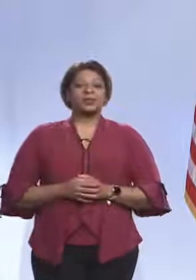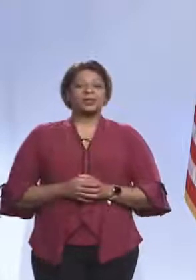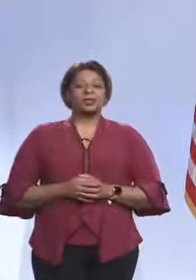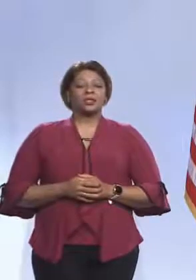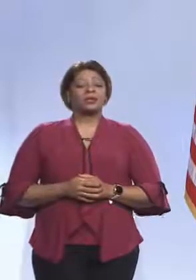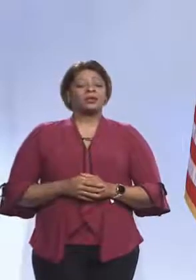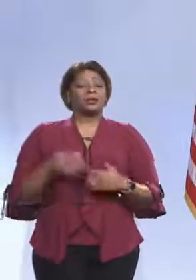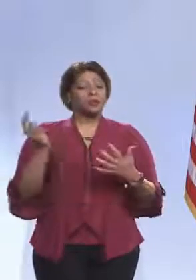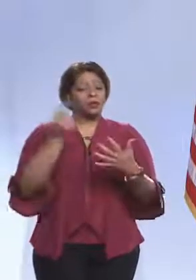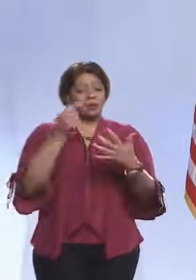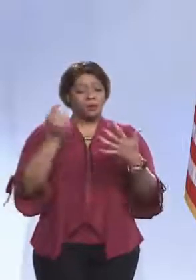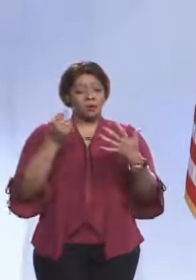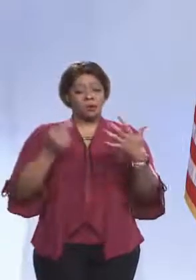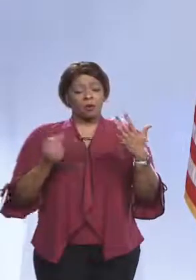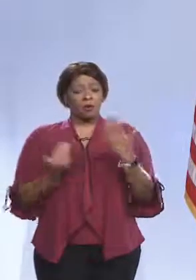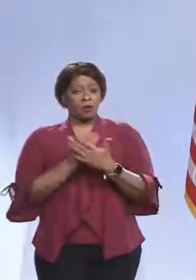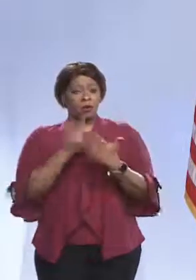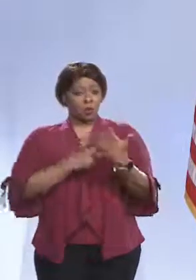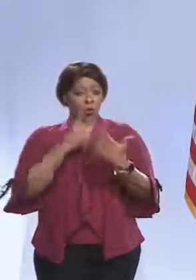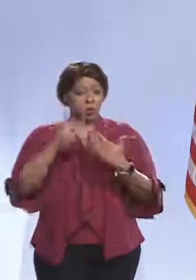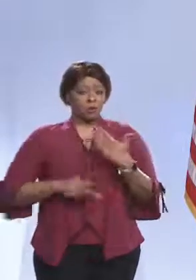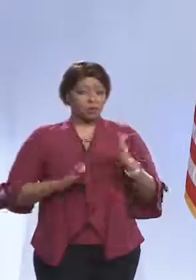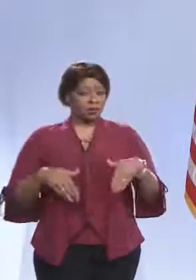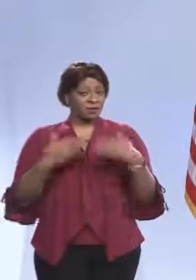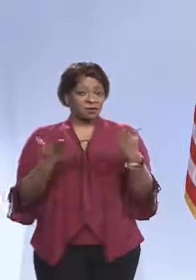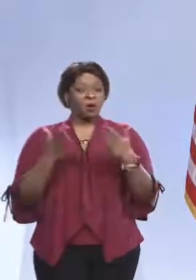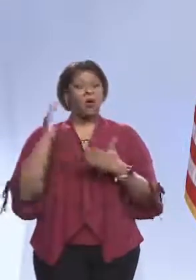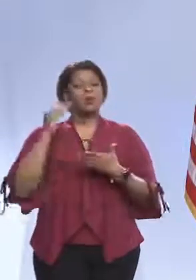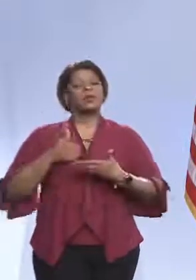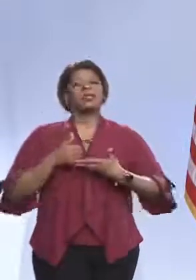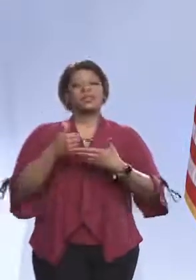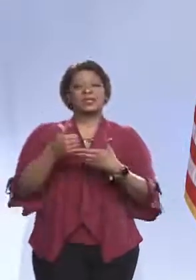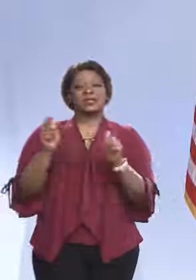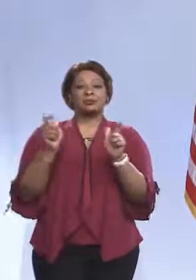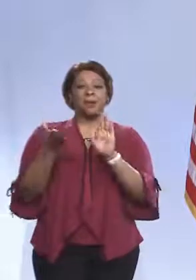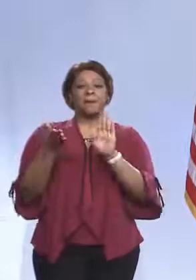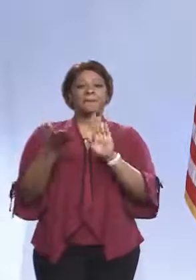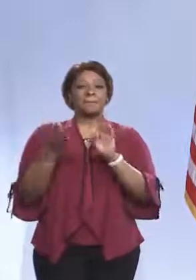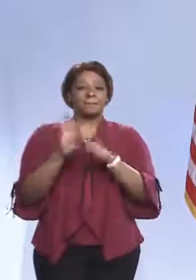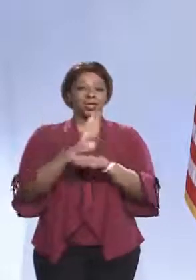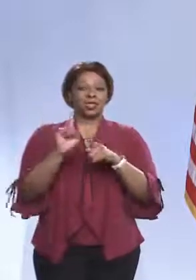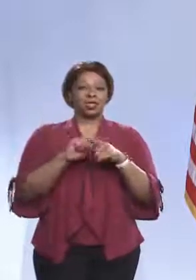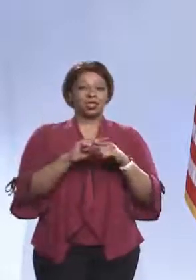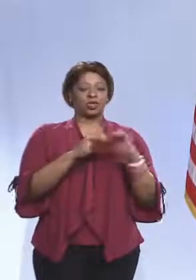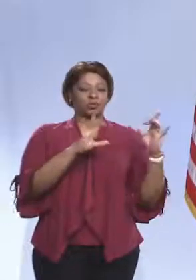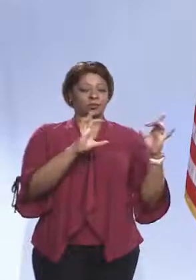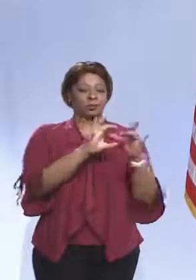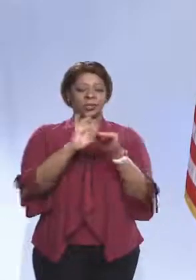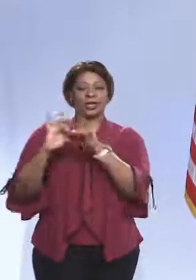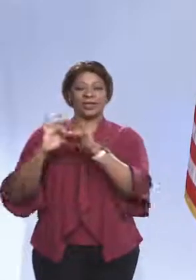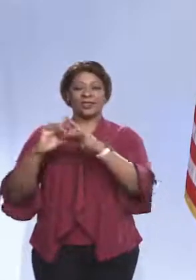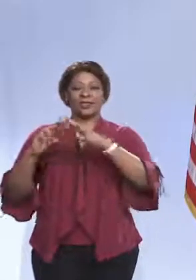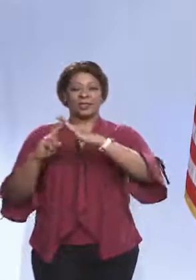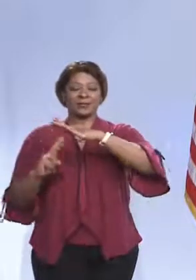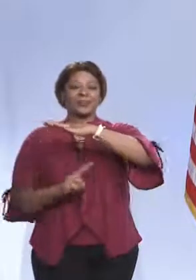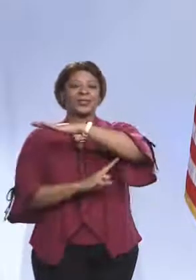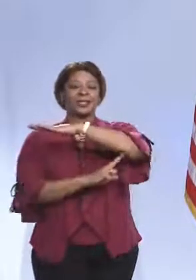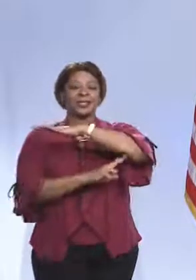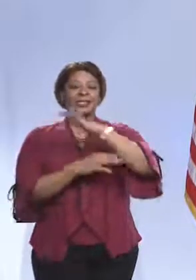With all these new programs, we're hoping to help small businesses to bridge the gap as we work to get through